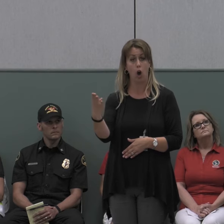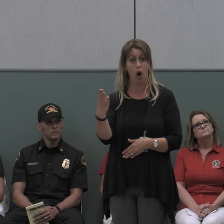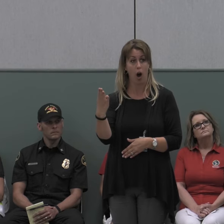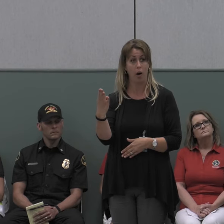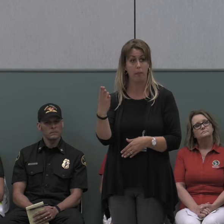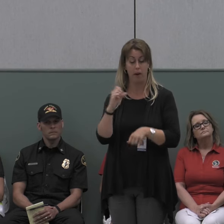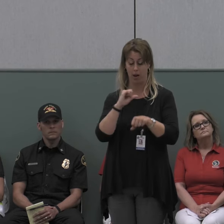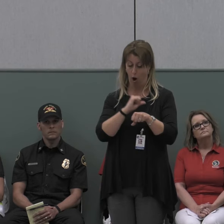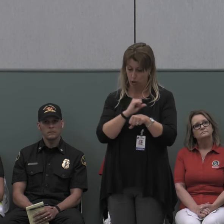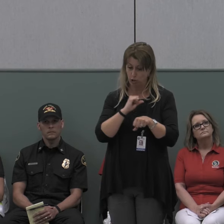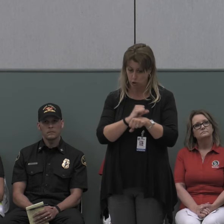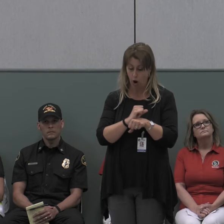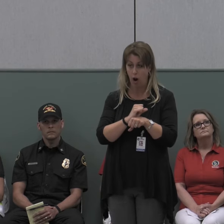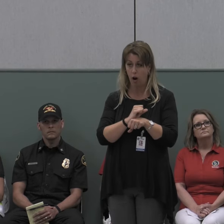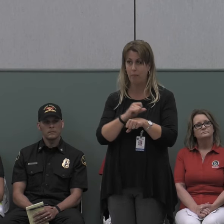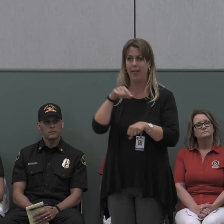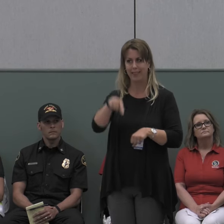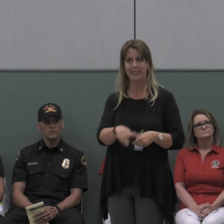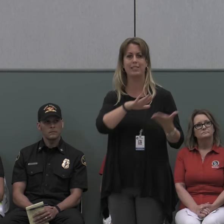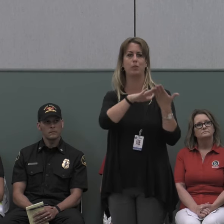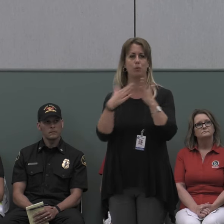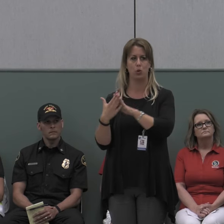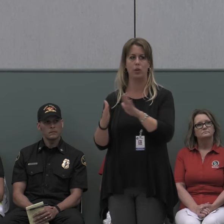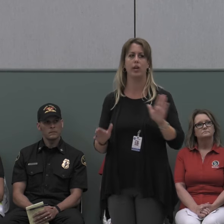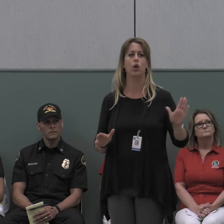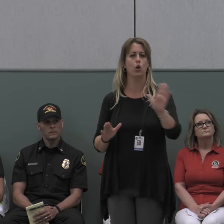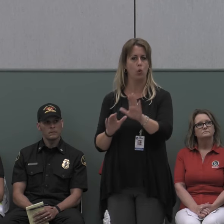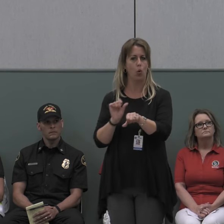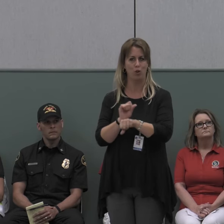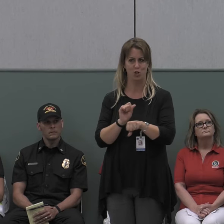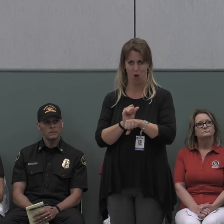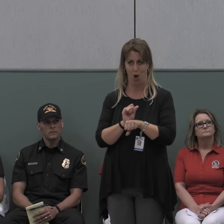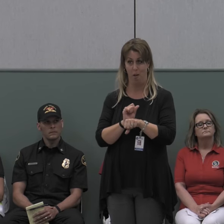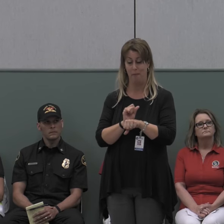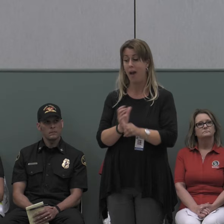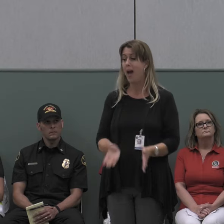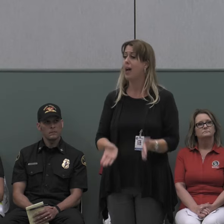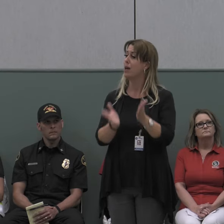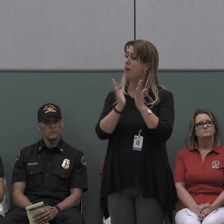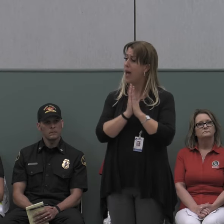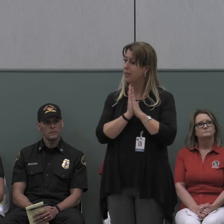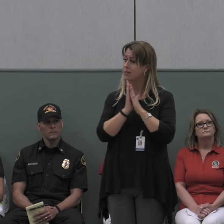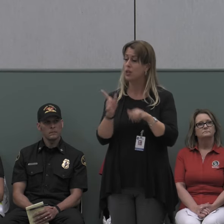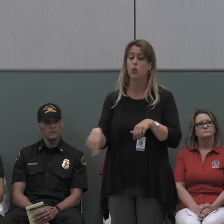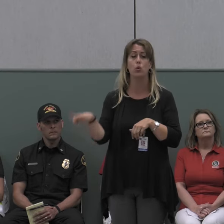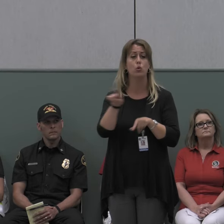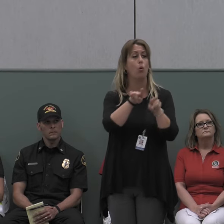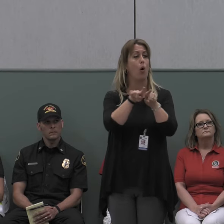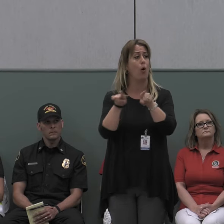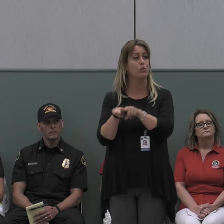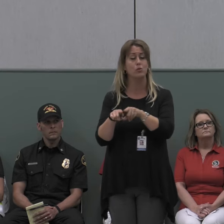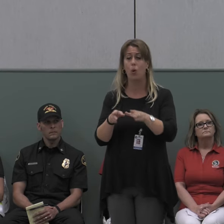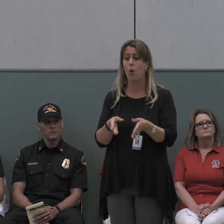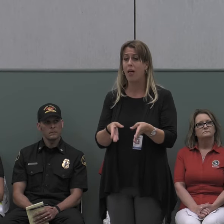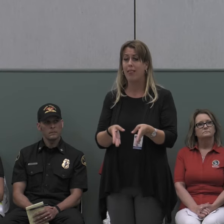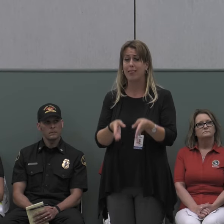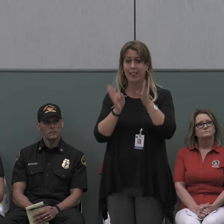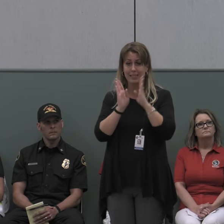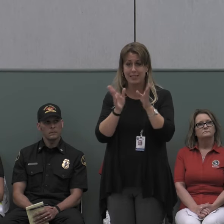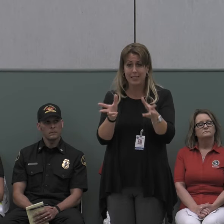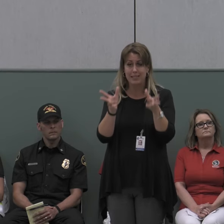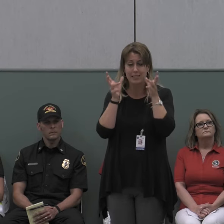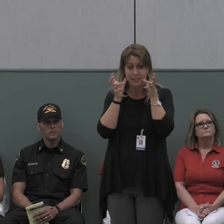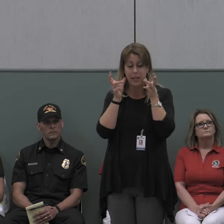this community's job. And I'm asking you to listen to the people who are here offering